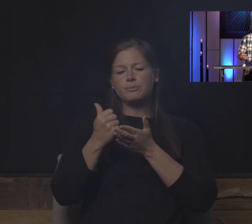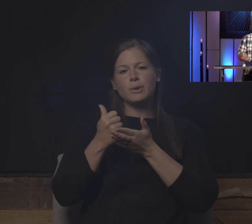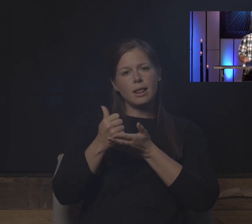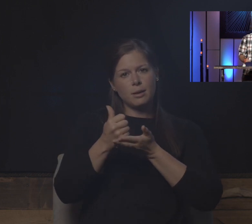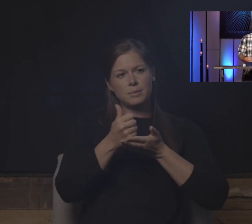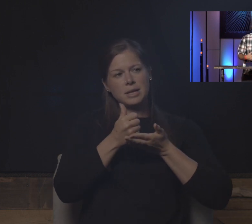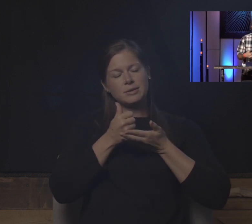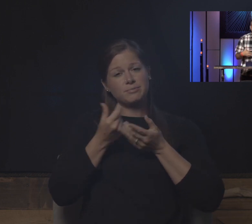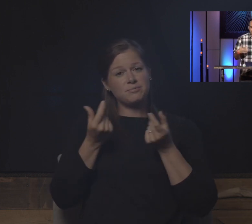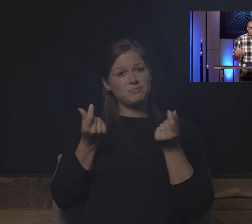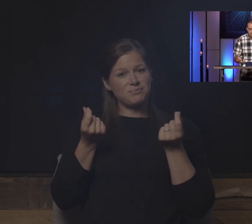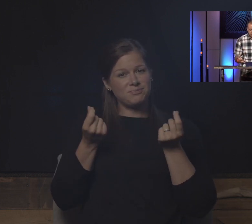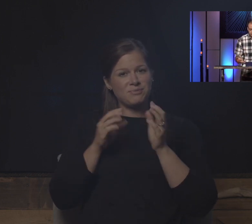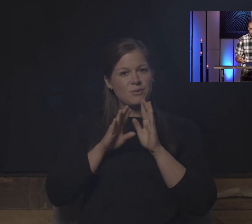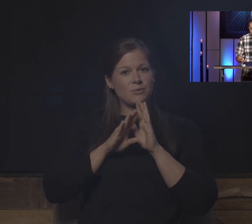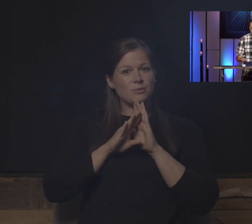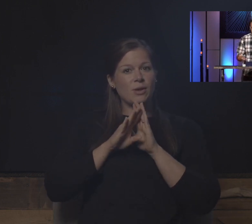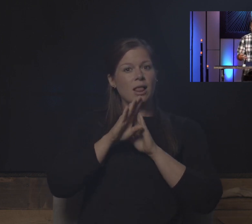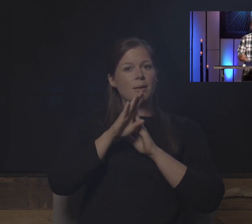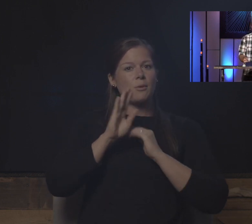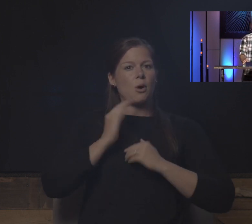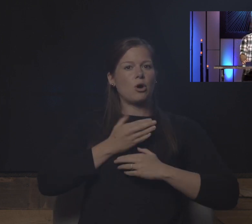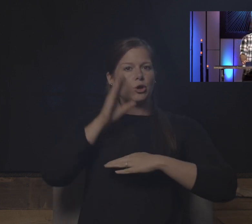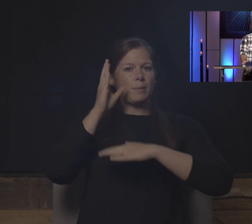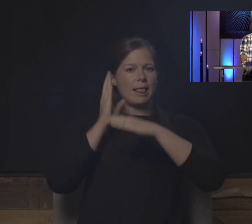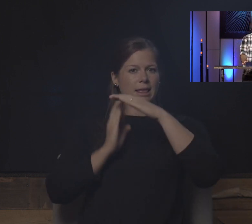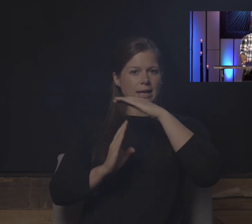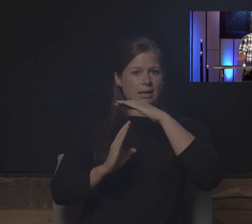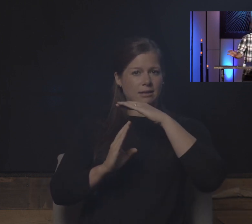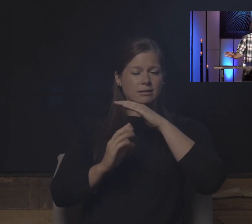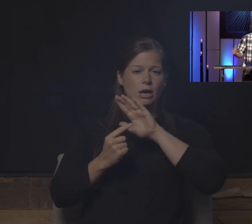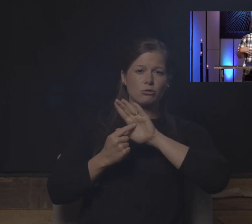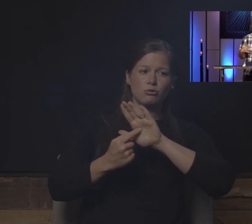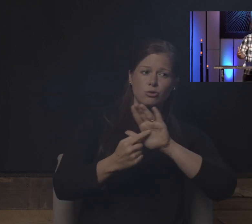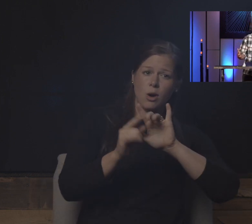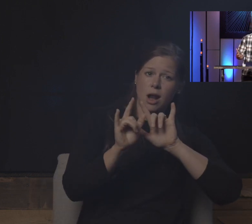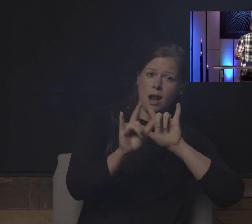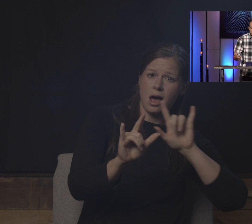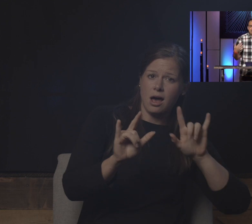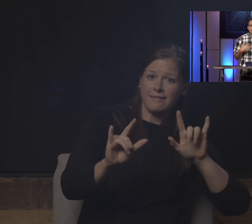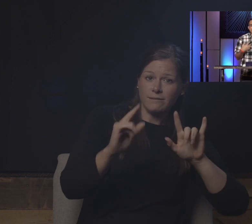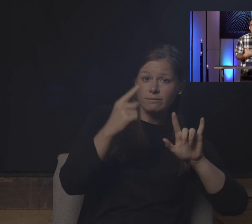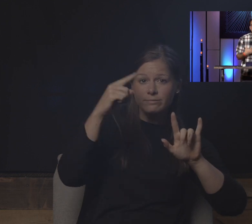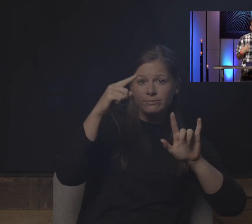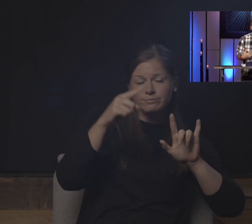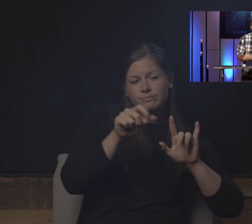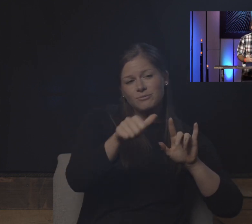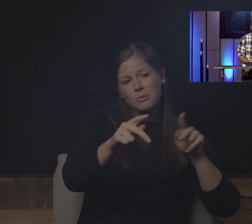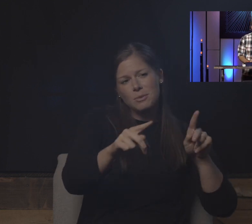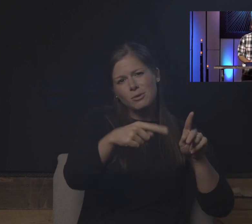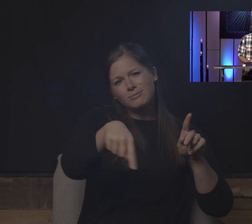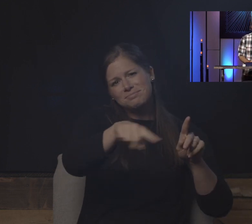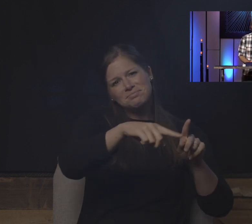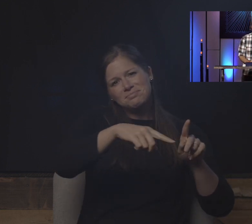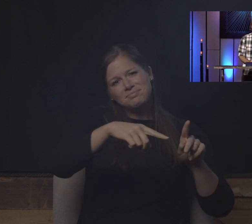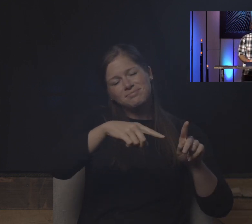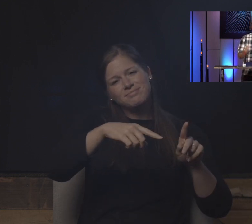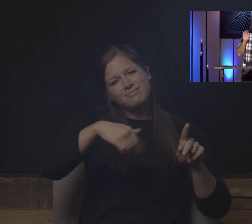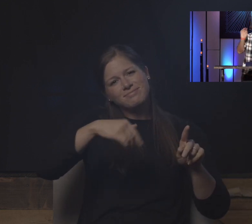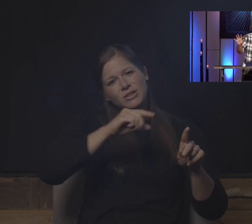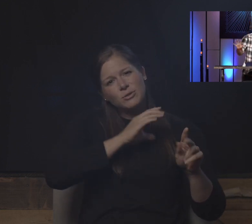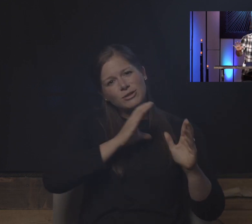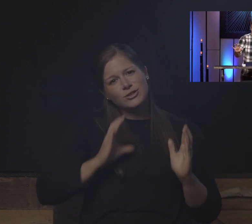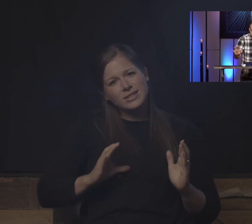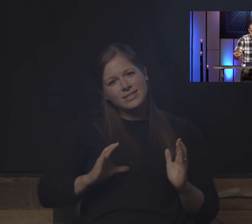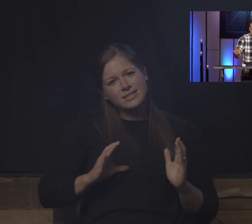grow in humility and grow in love towards non-Christians so that maybe, just maybe, they'll see Jesus in our lives and